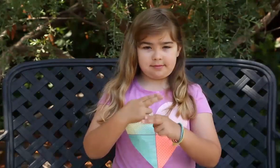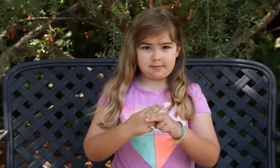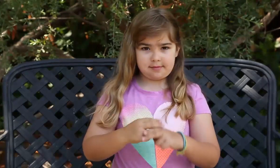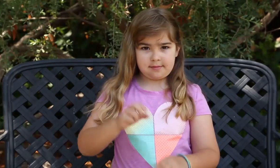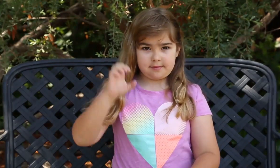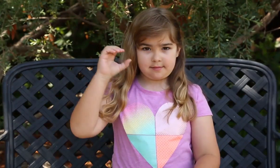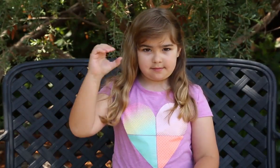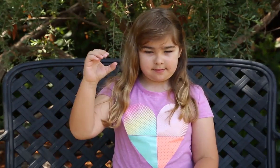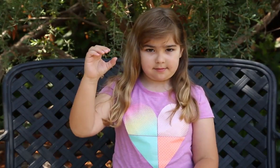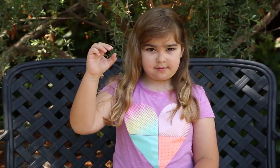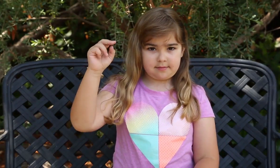My name Charlotte.